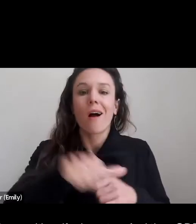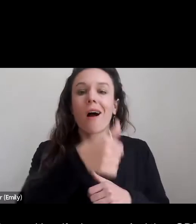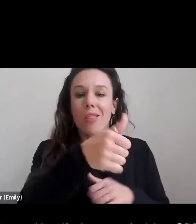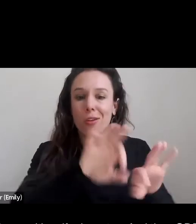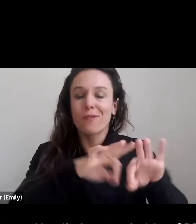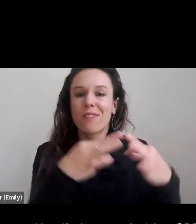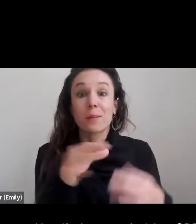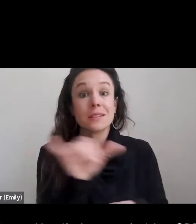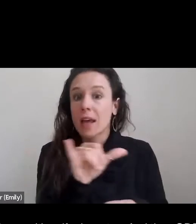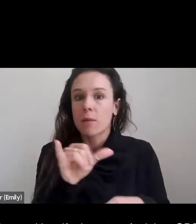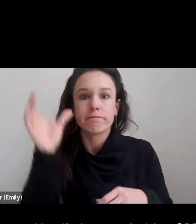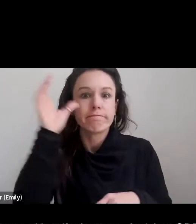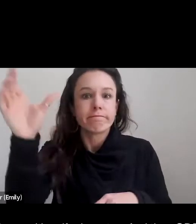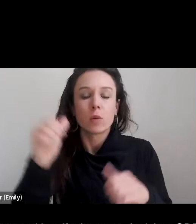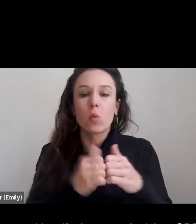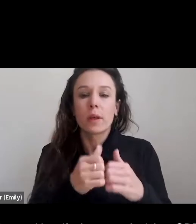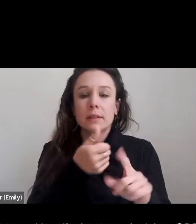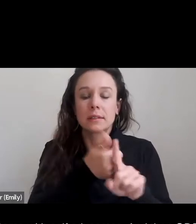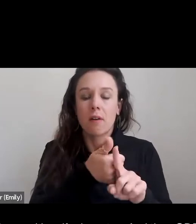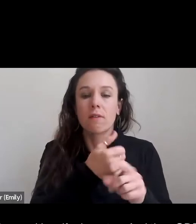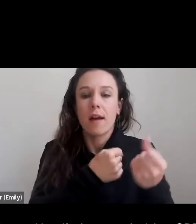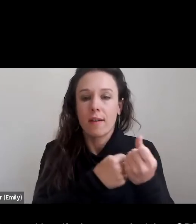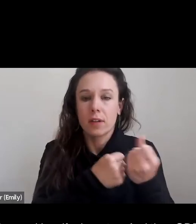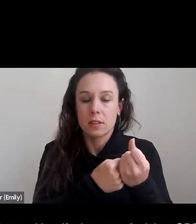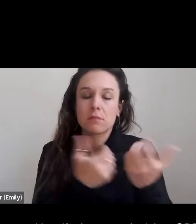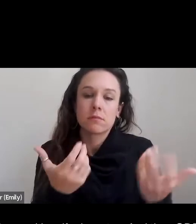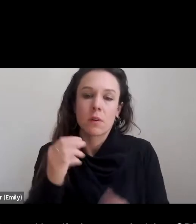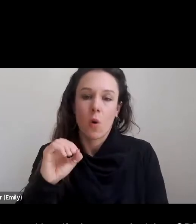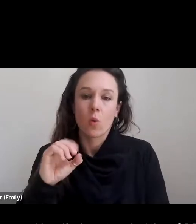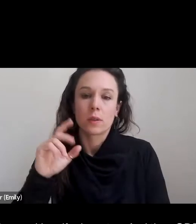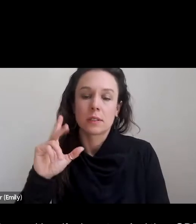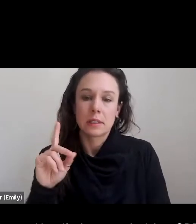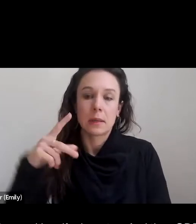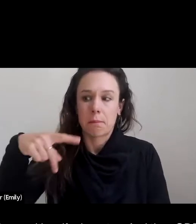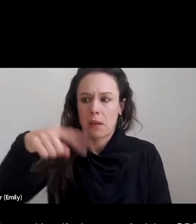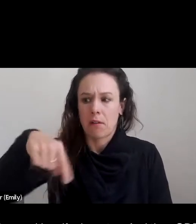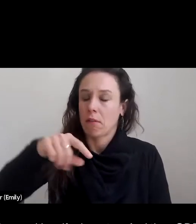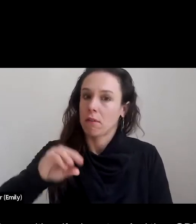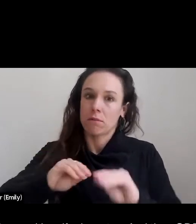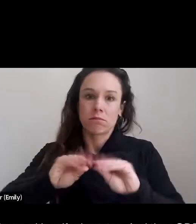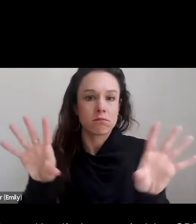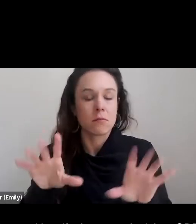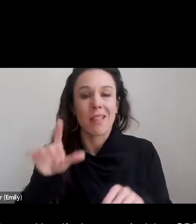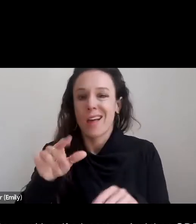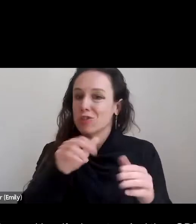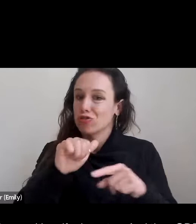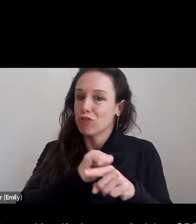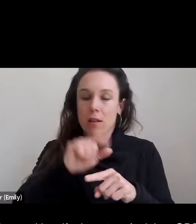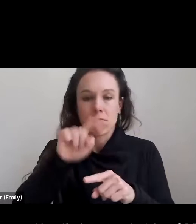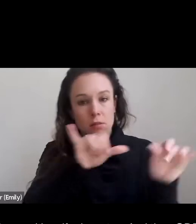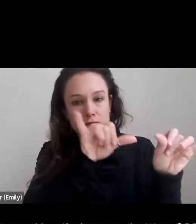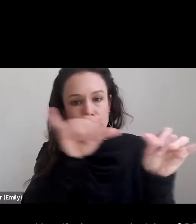with self-advocates. And then ODP was very clear that the training had to be standardized, that we had to